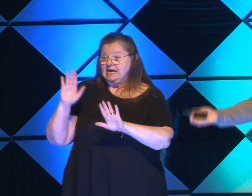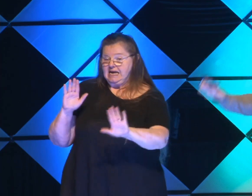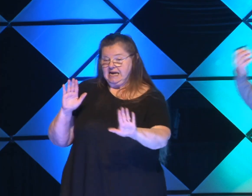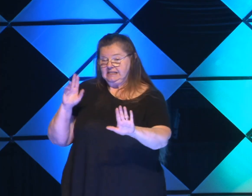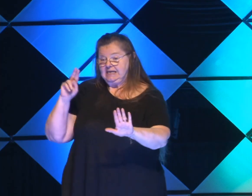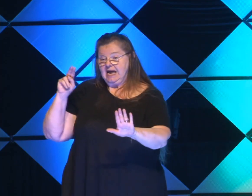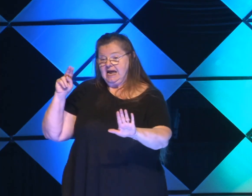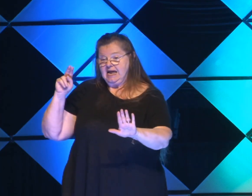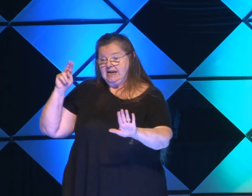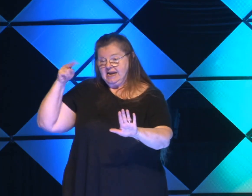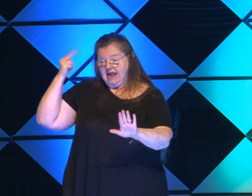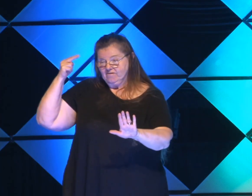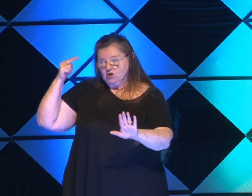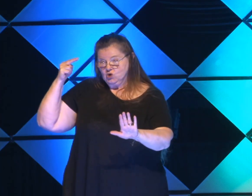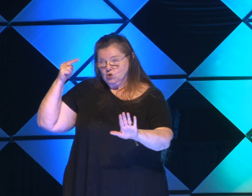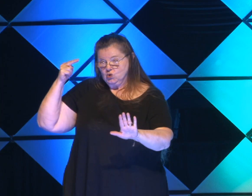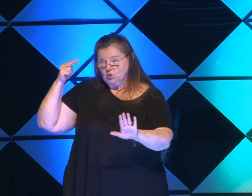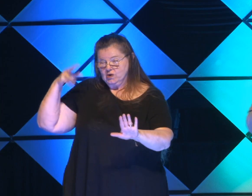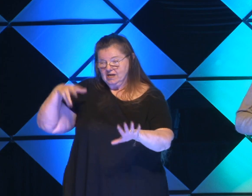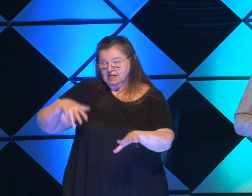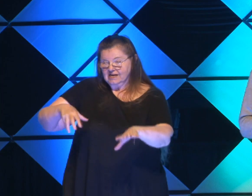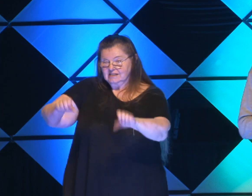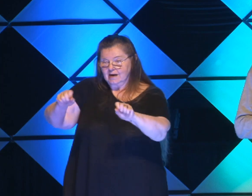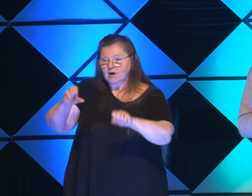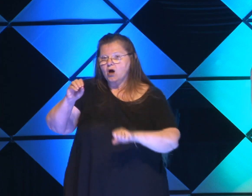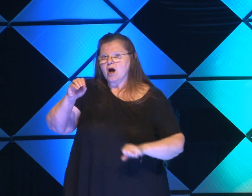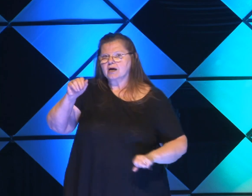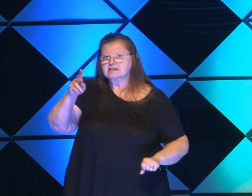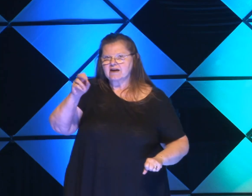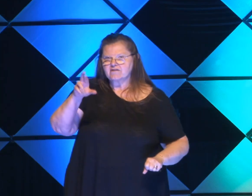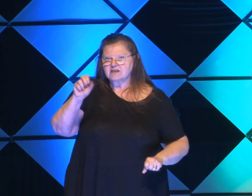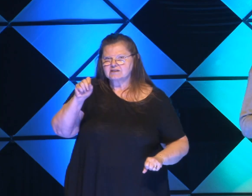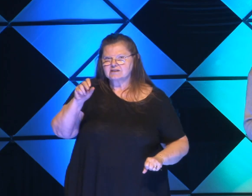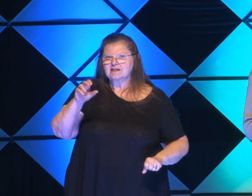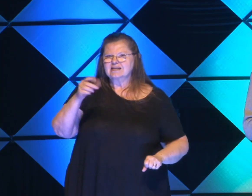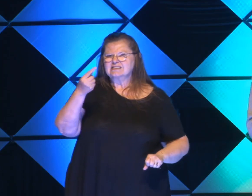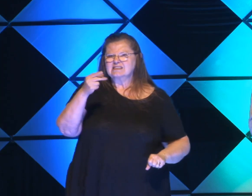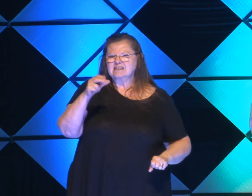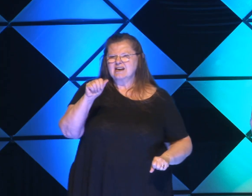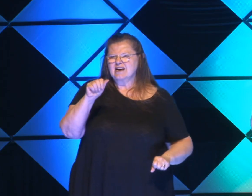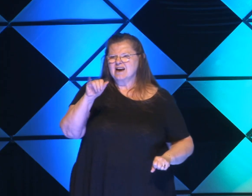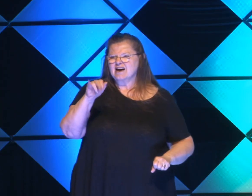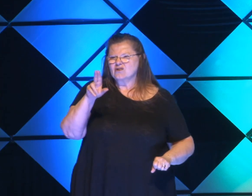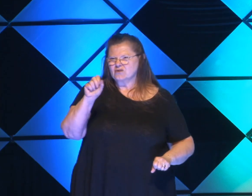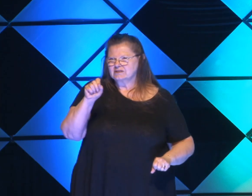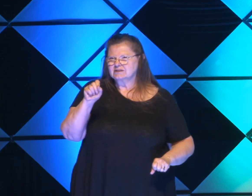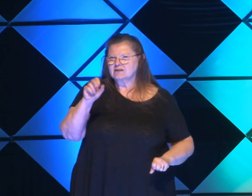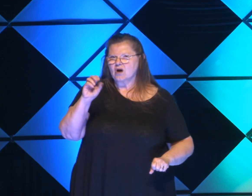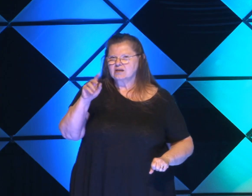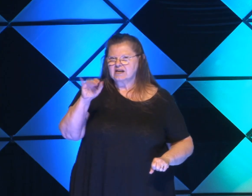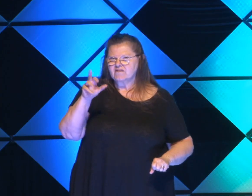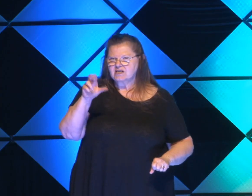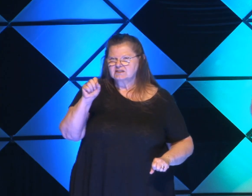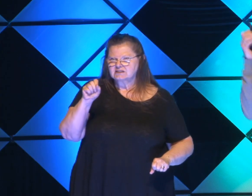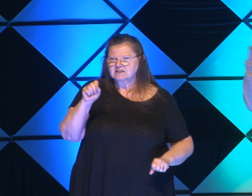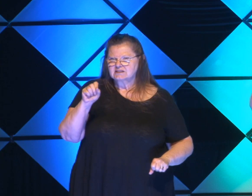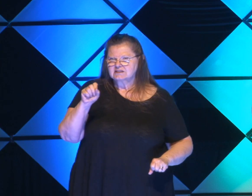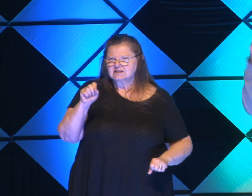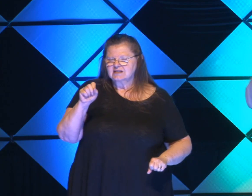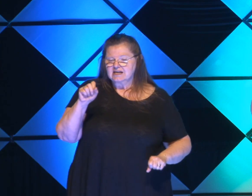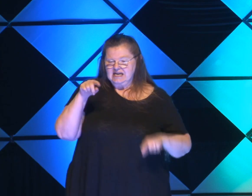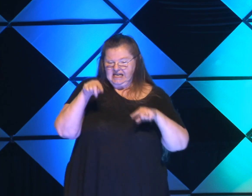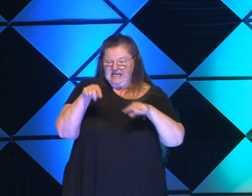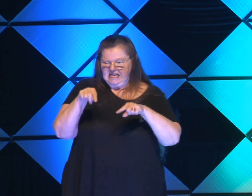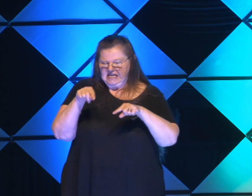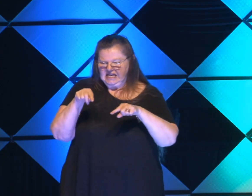that he has adopted, a guy named Octavius, or Gaius Octavius. And this son, in the vacuum power, all the